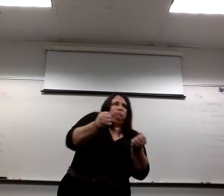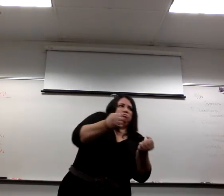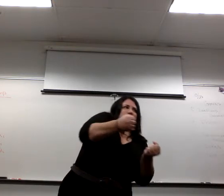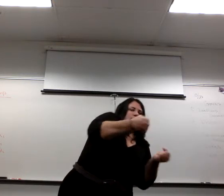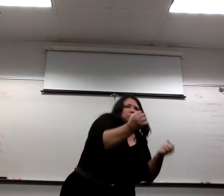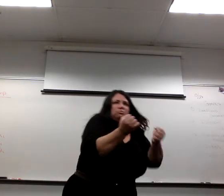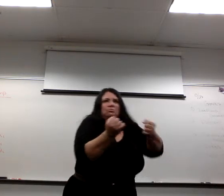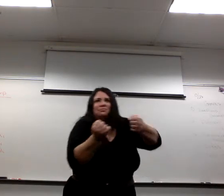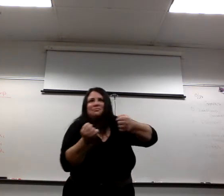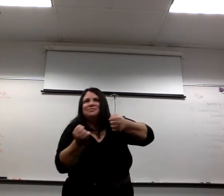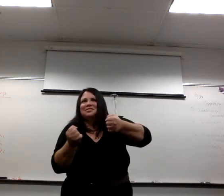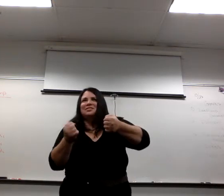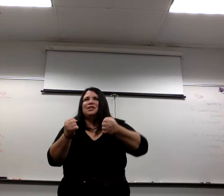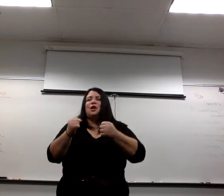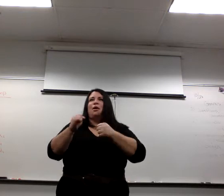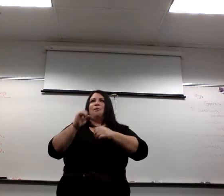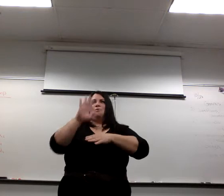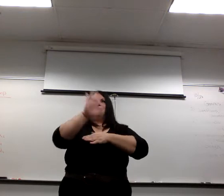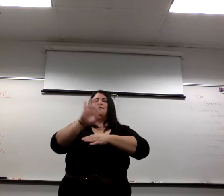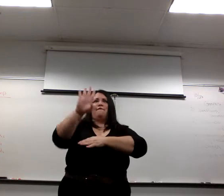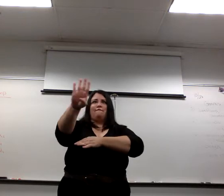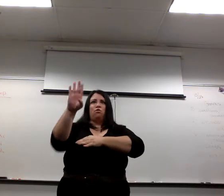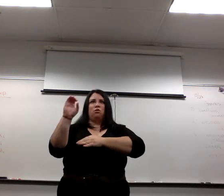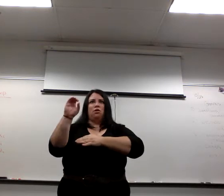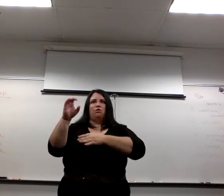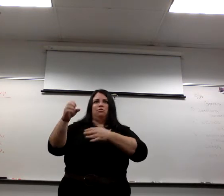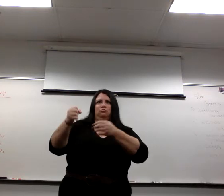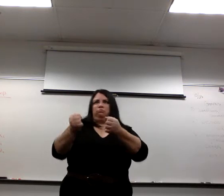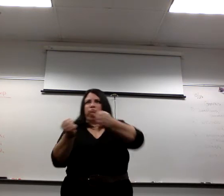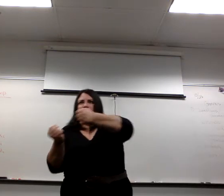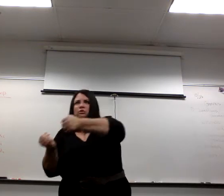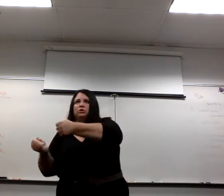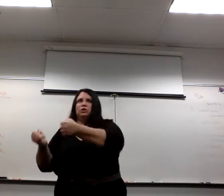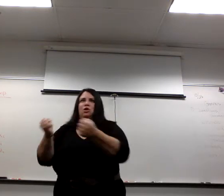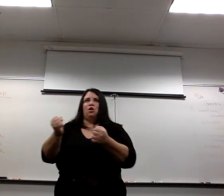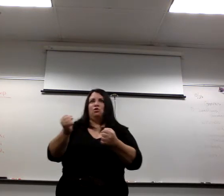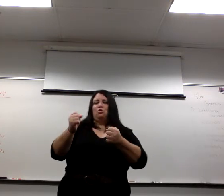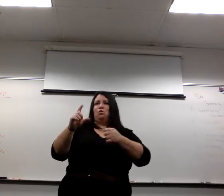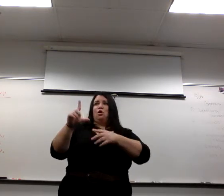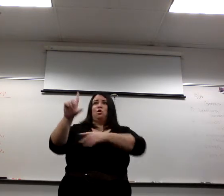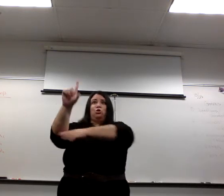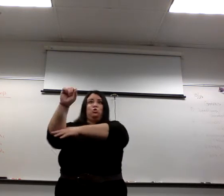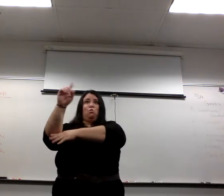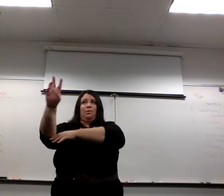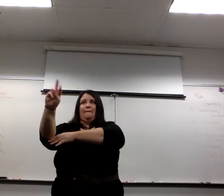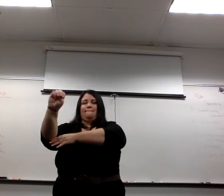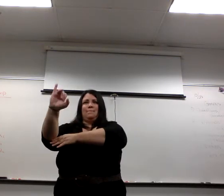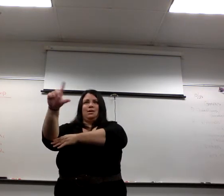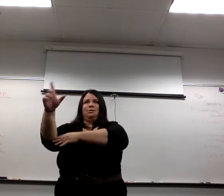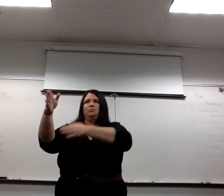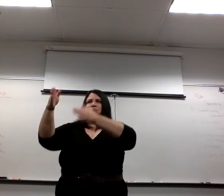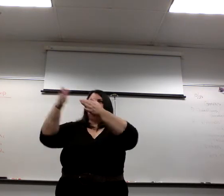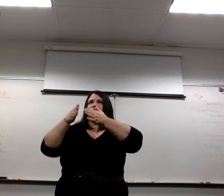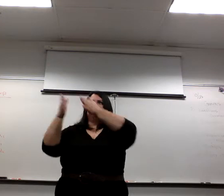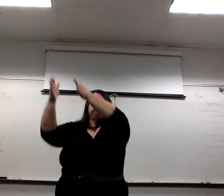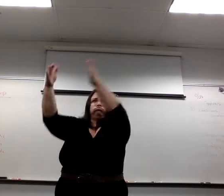about 400 turns in like a 20-mile stretch. So instead of taking 5 minutes to drive through